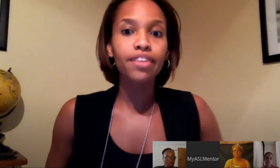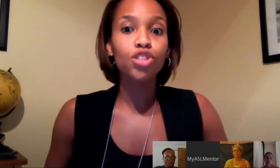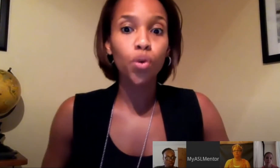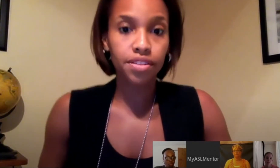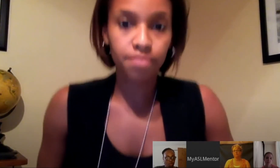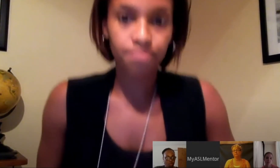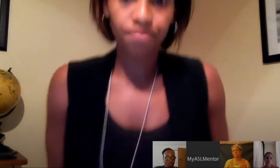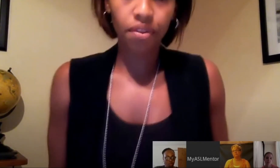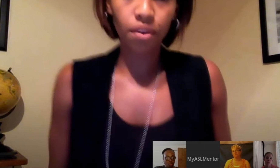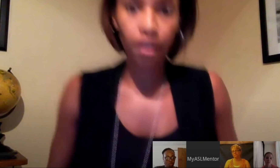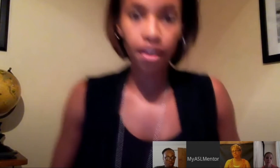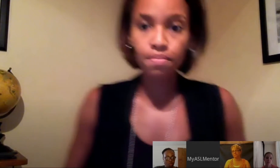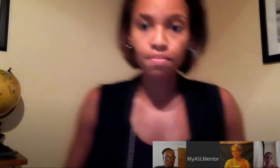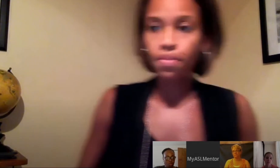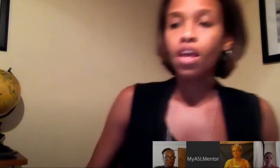quit, okay?